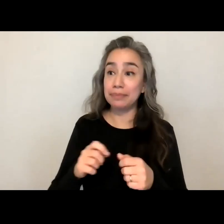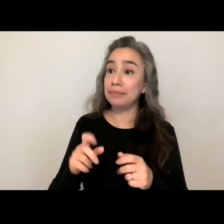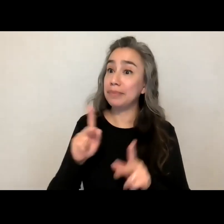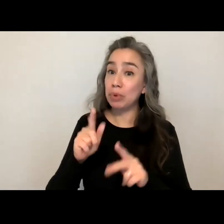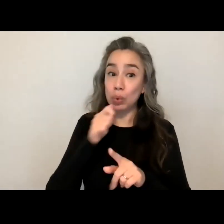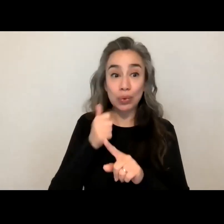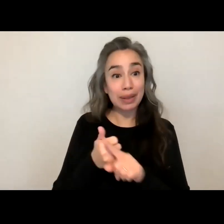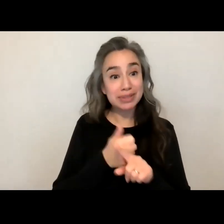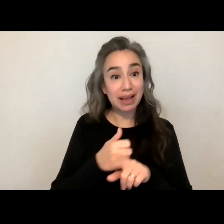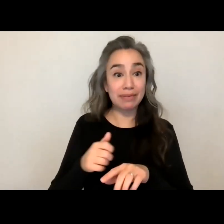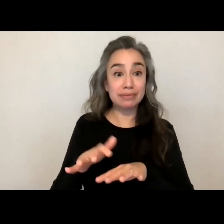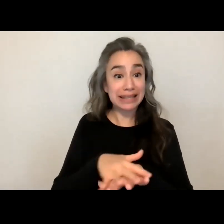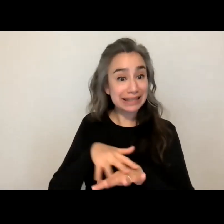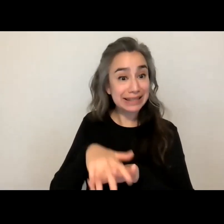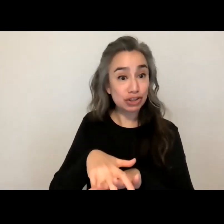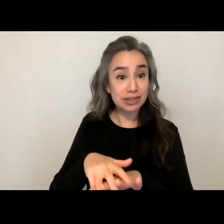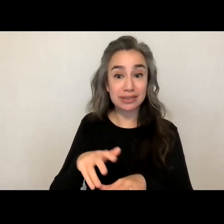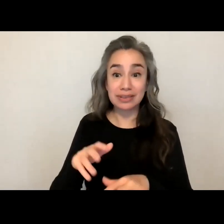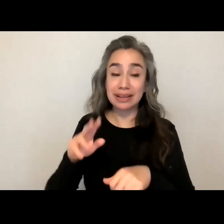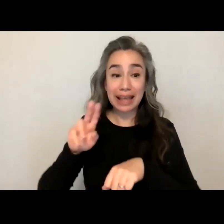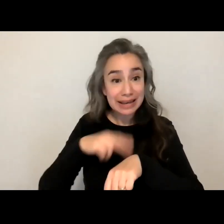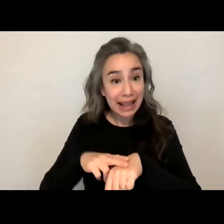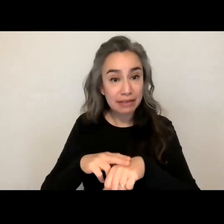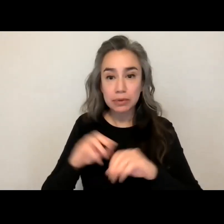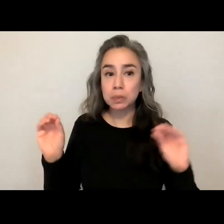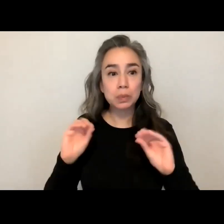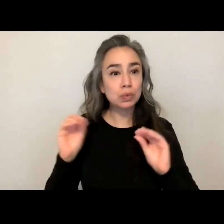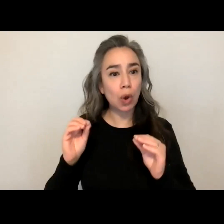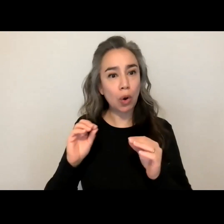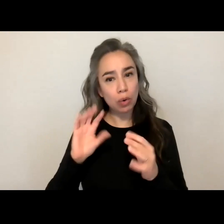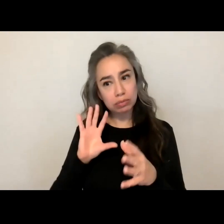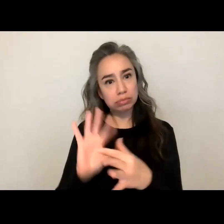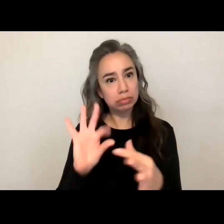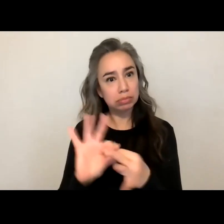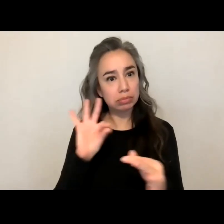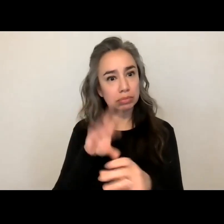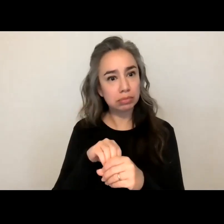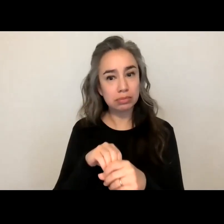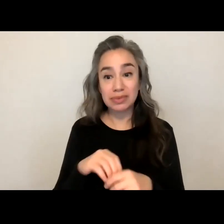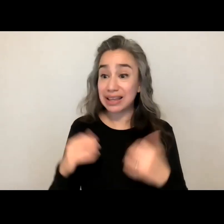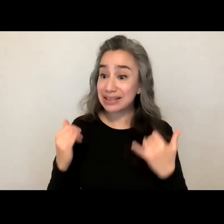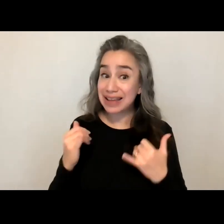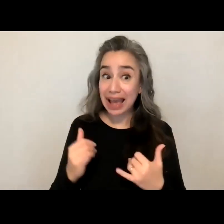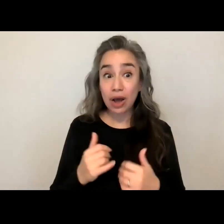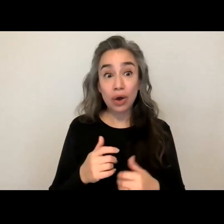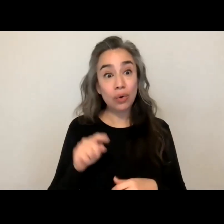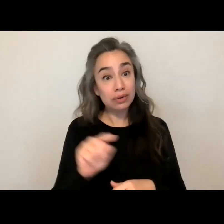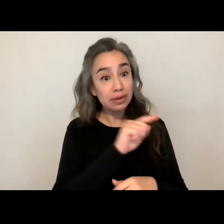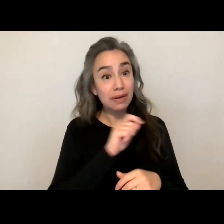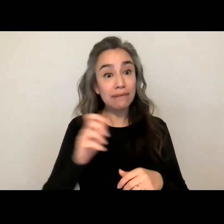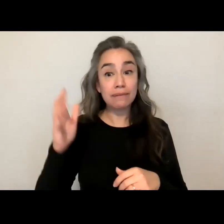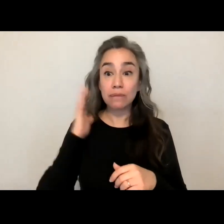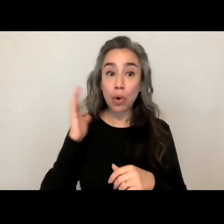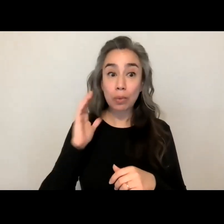voice. And to date, linguists from former colonies are expected to follow with that traditional Western bias rather than to